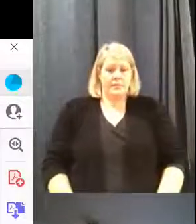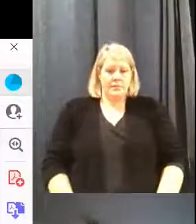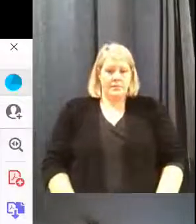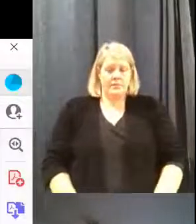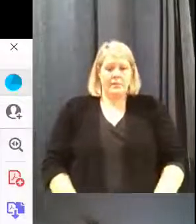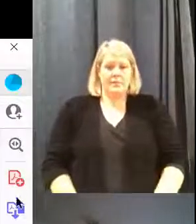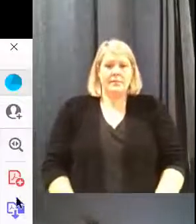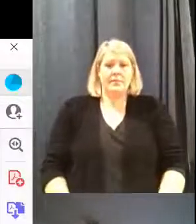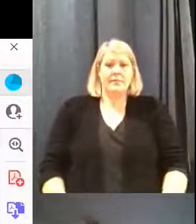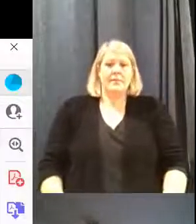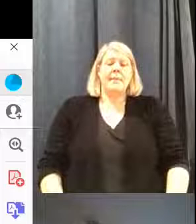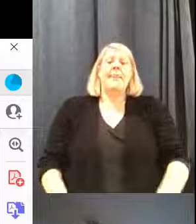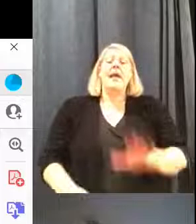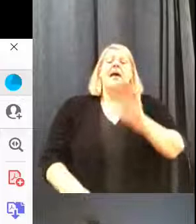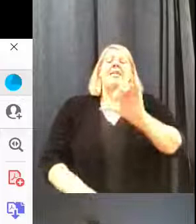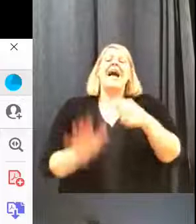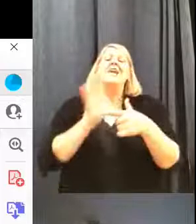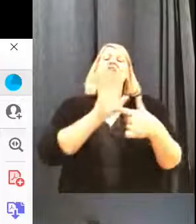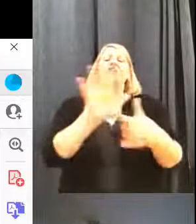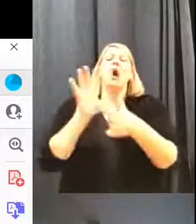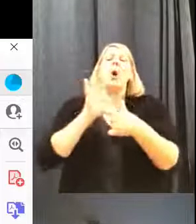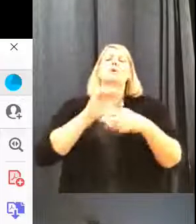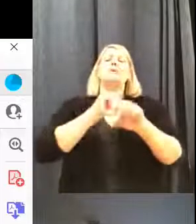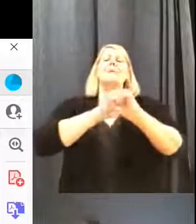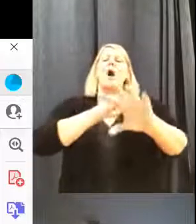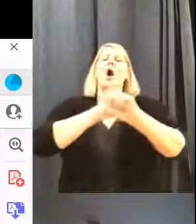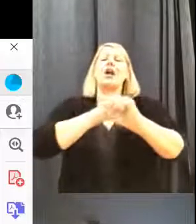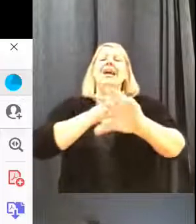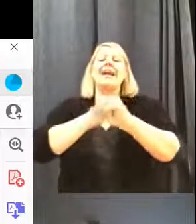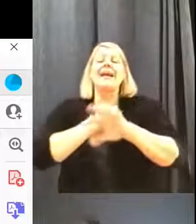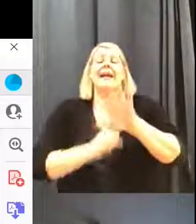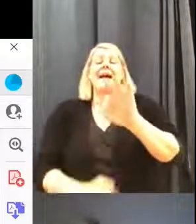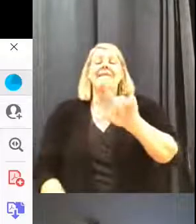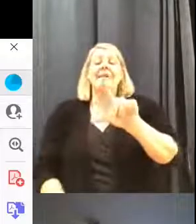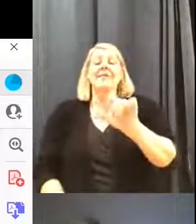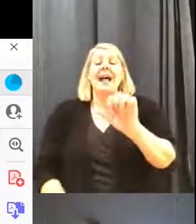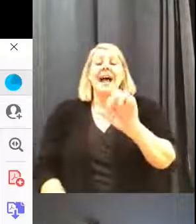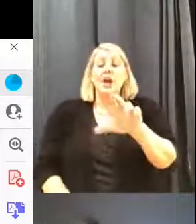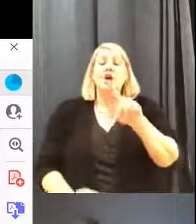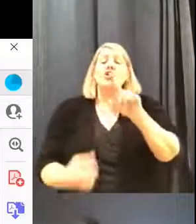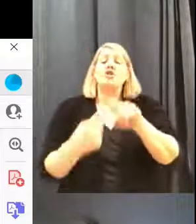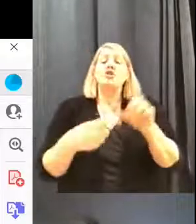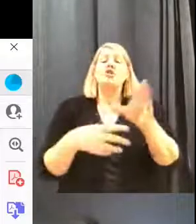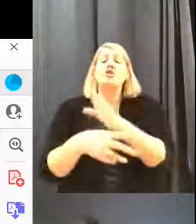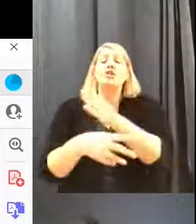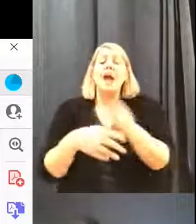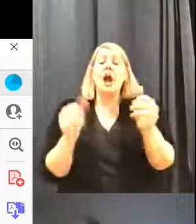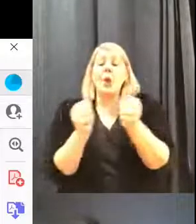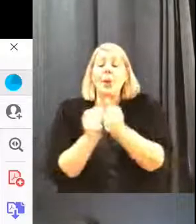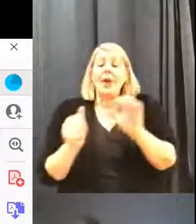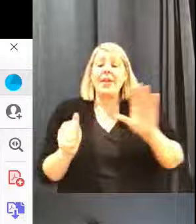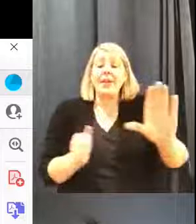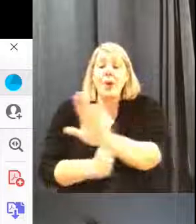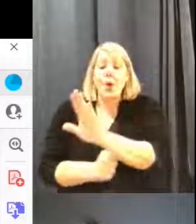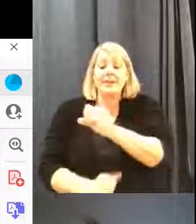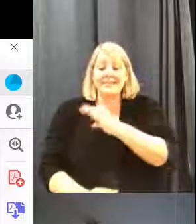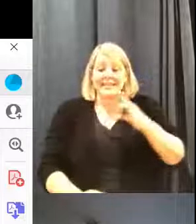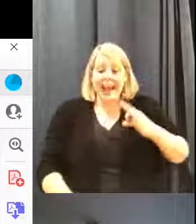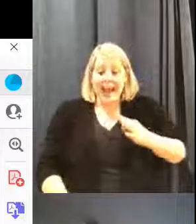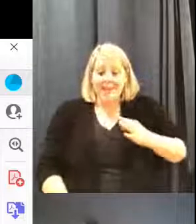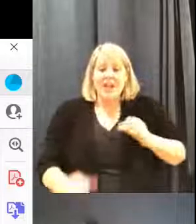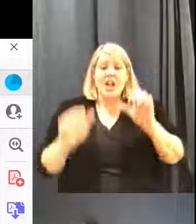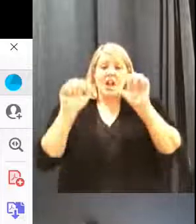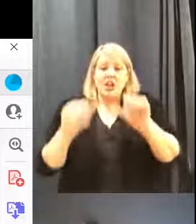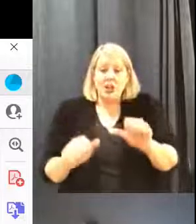So here's the marketing flyer that we created that you can use to share this information with your staff. You can see that it does direct staff